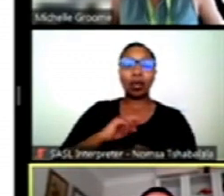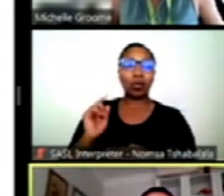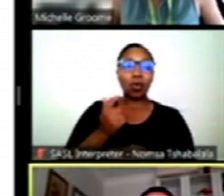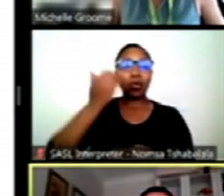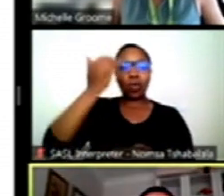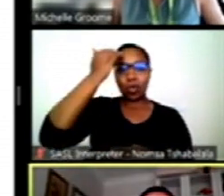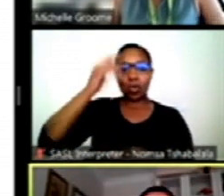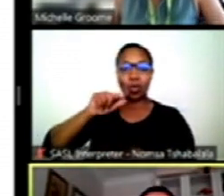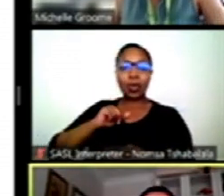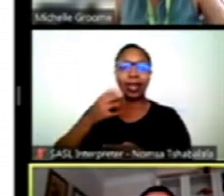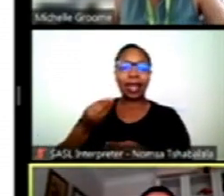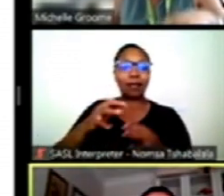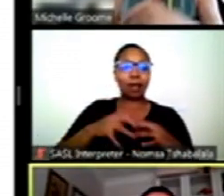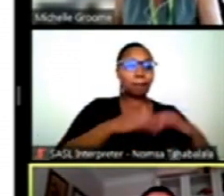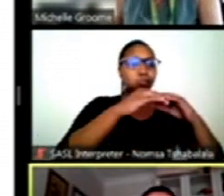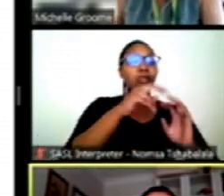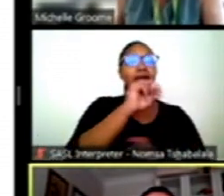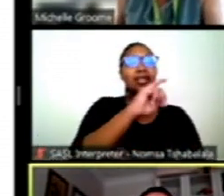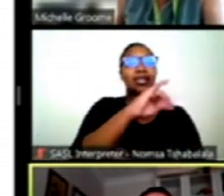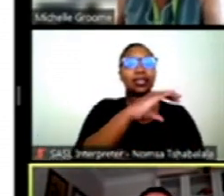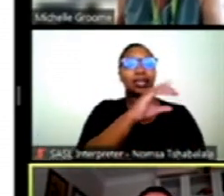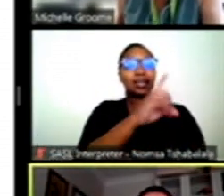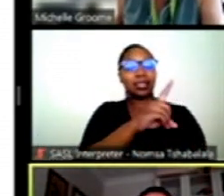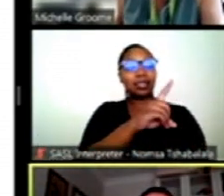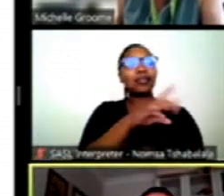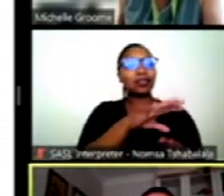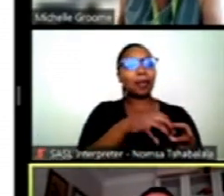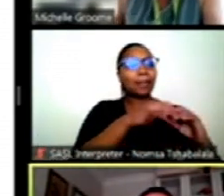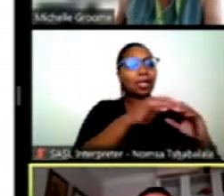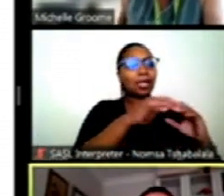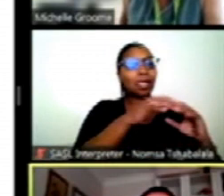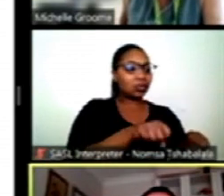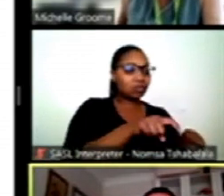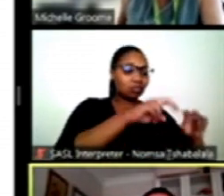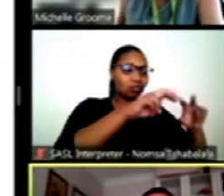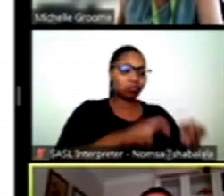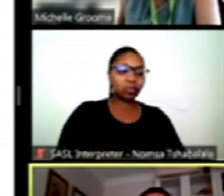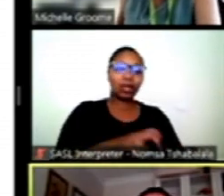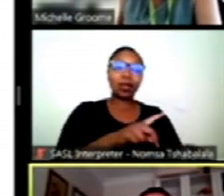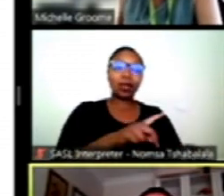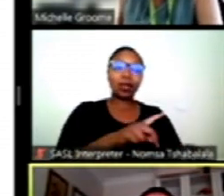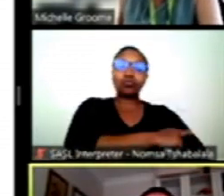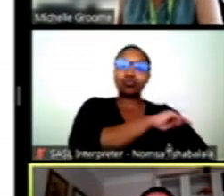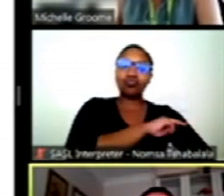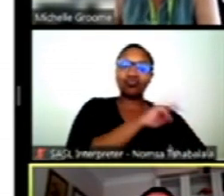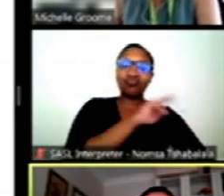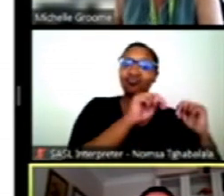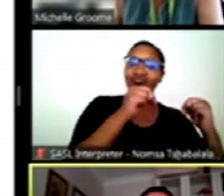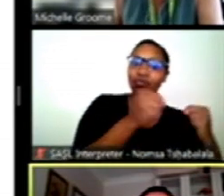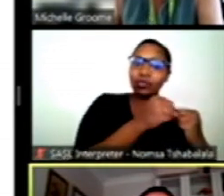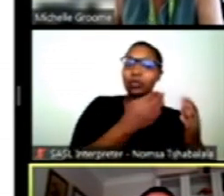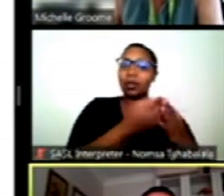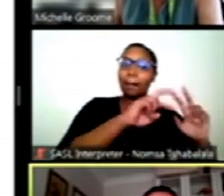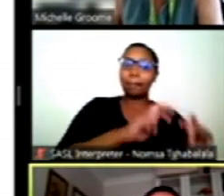system that was developed by NICD and the National Department of Health. And we currently have 408 public hospitals and 258